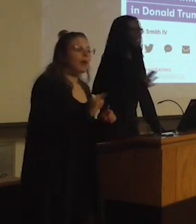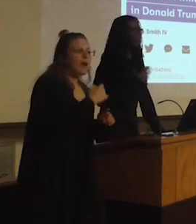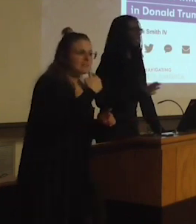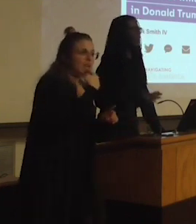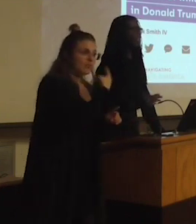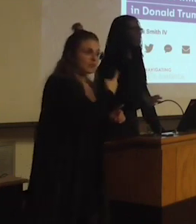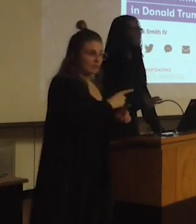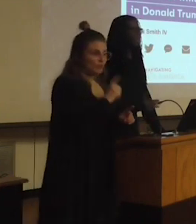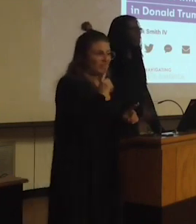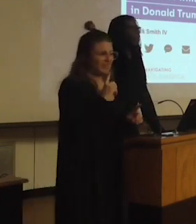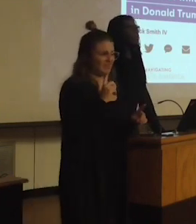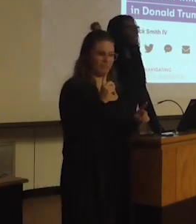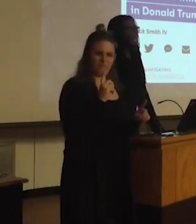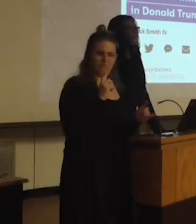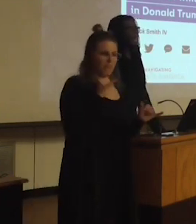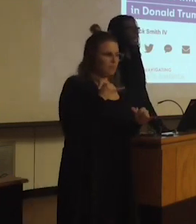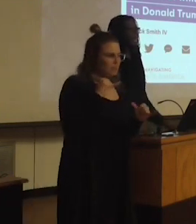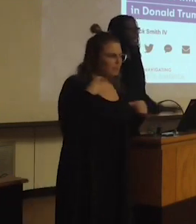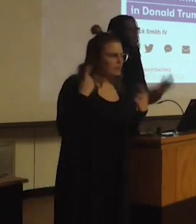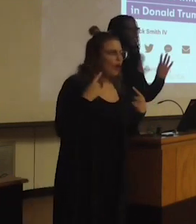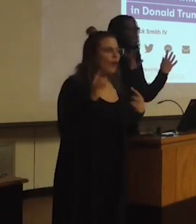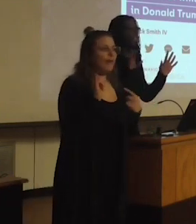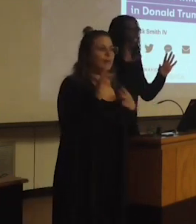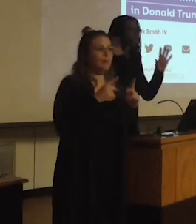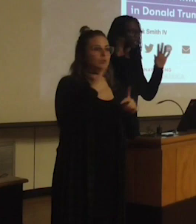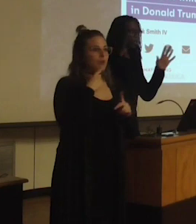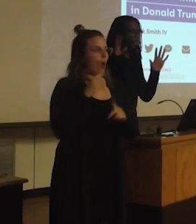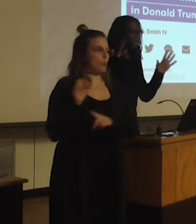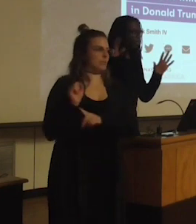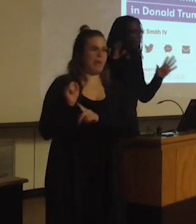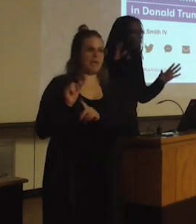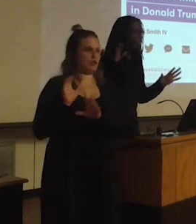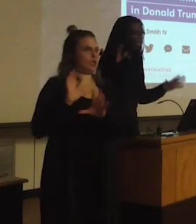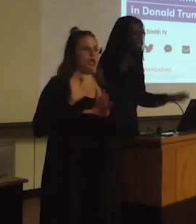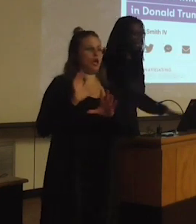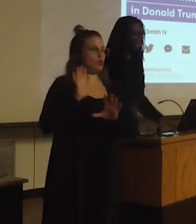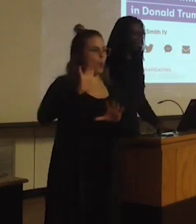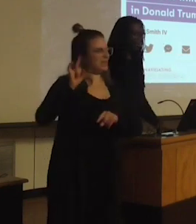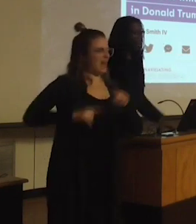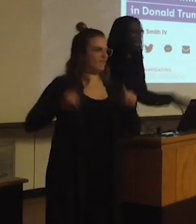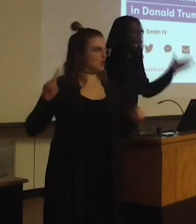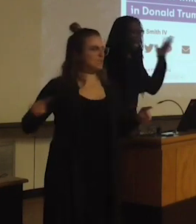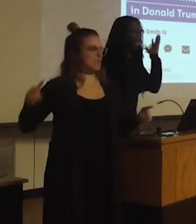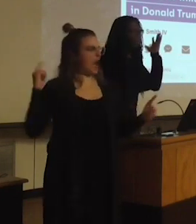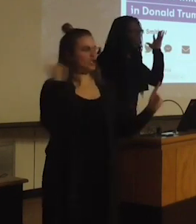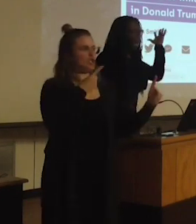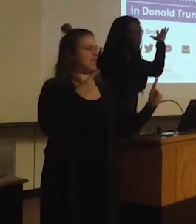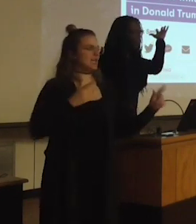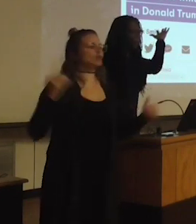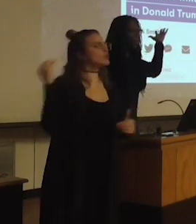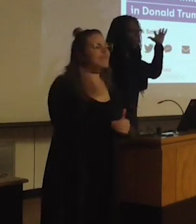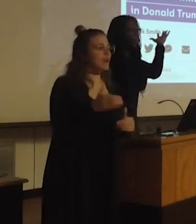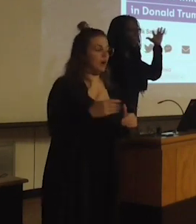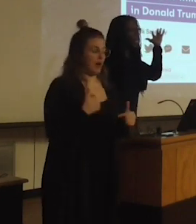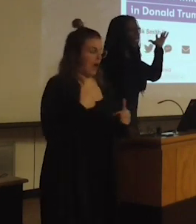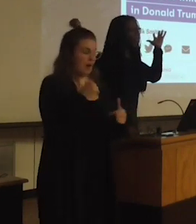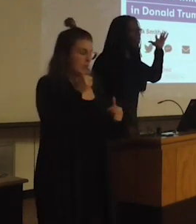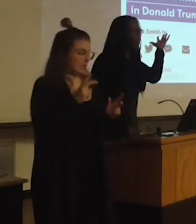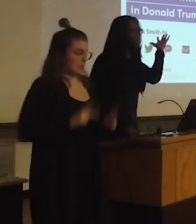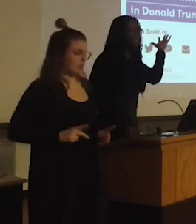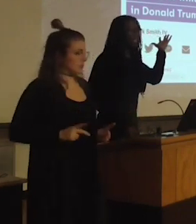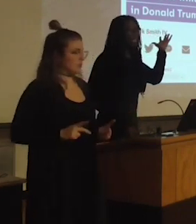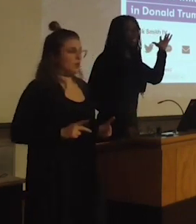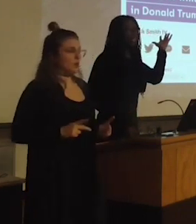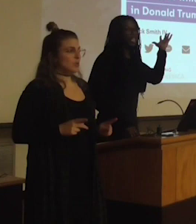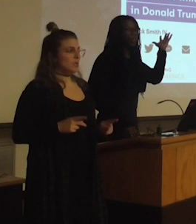But this is really bizarre to me. People say that, Sebastian, you're just pushing your diversity agenda too far. I'm not the person who is standing